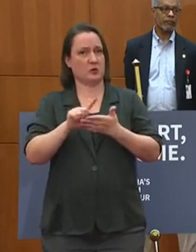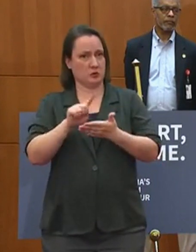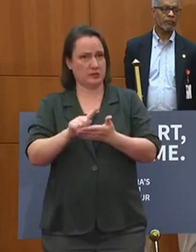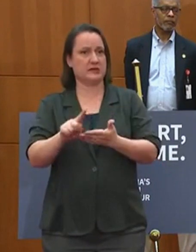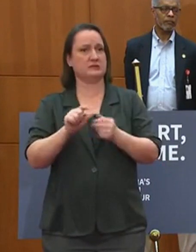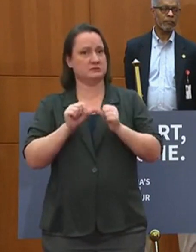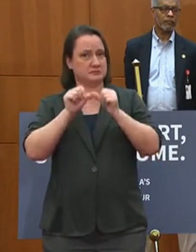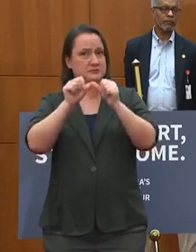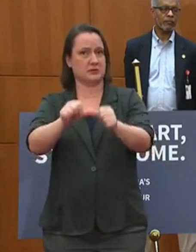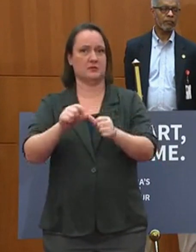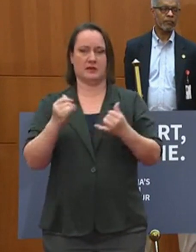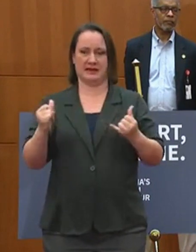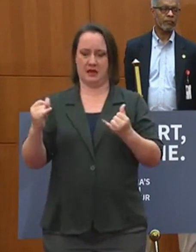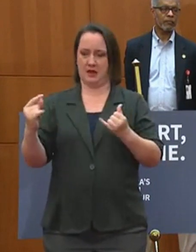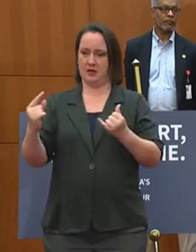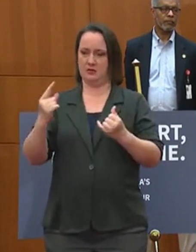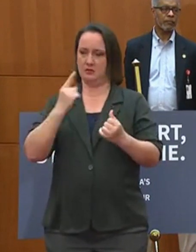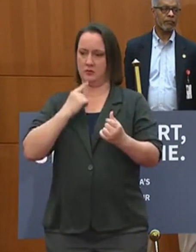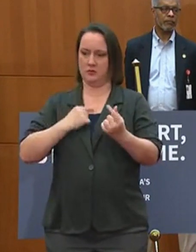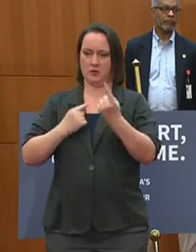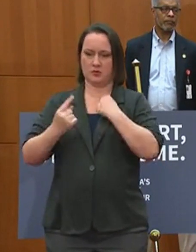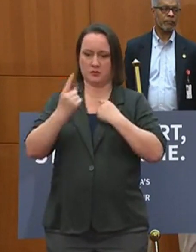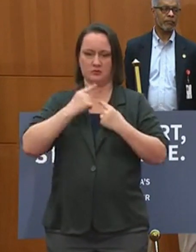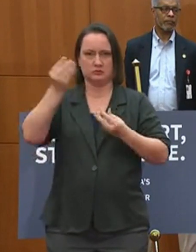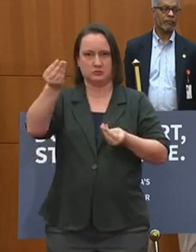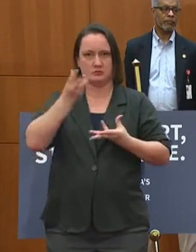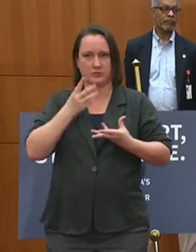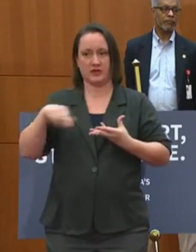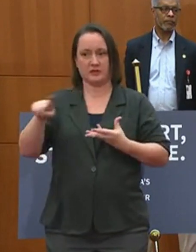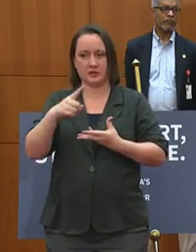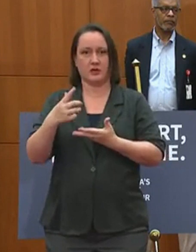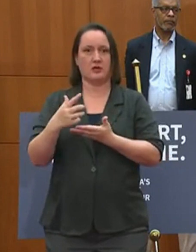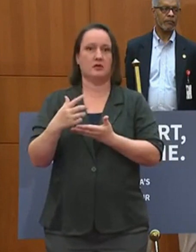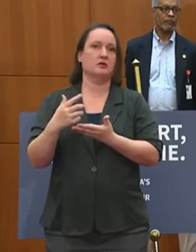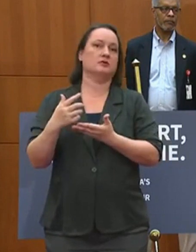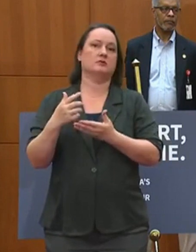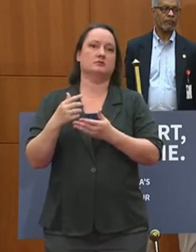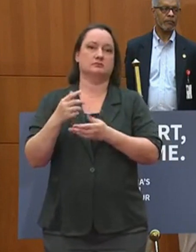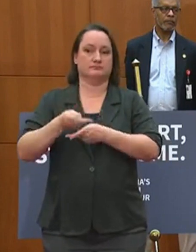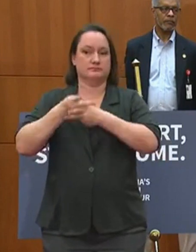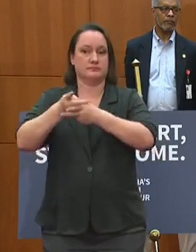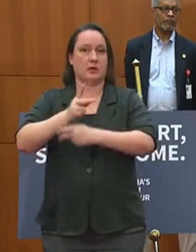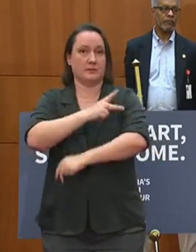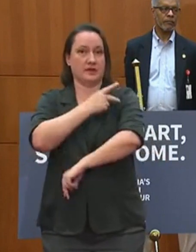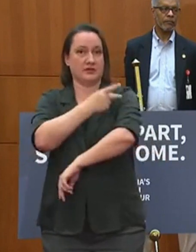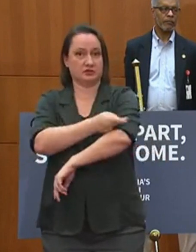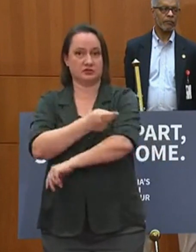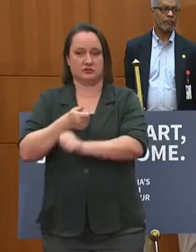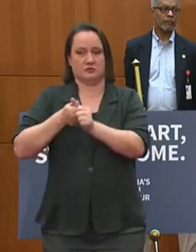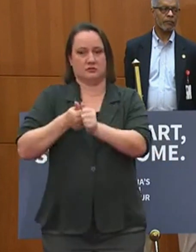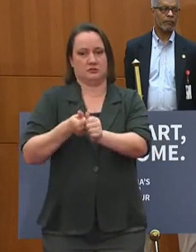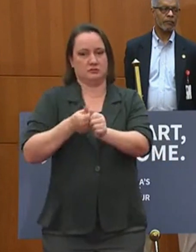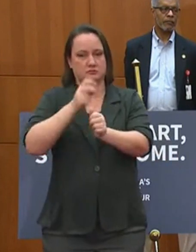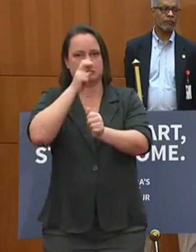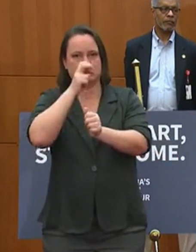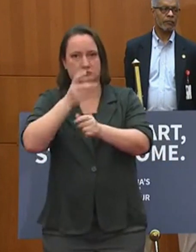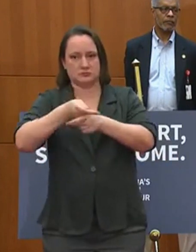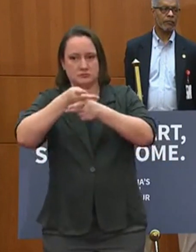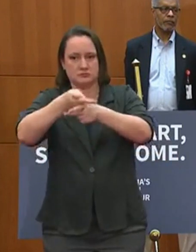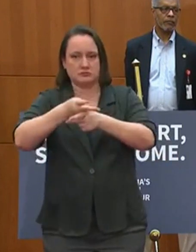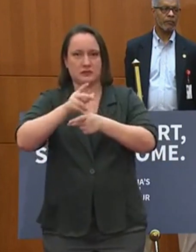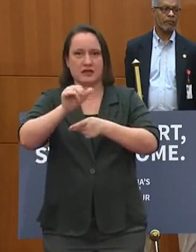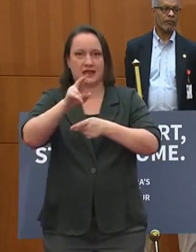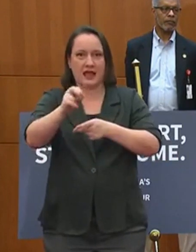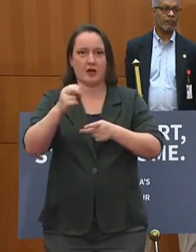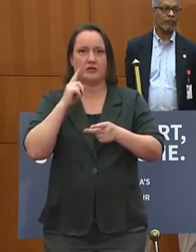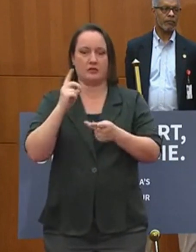hearing more and more as those hospitals, as they go through the care of patients, as the governor outlined, they are burning through that